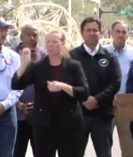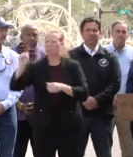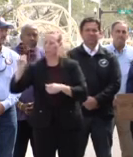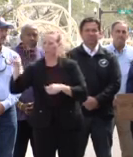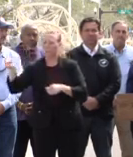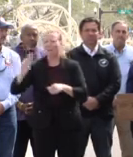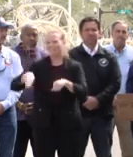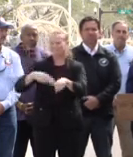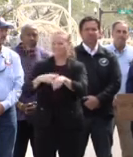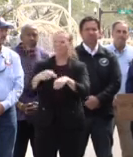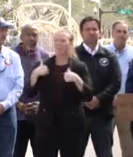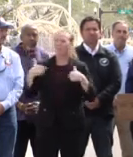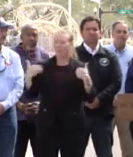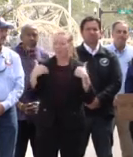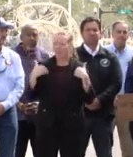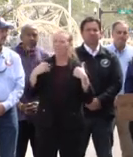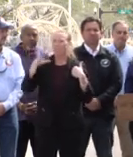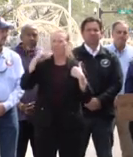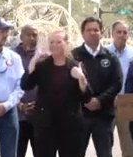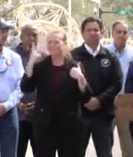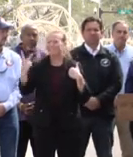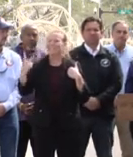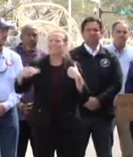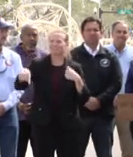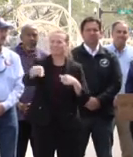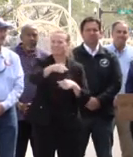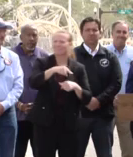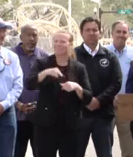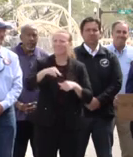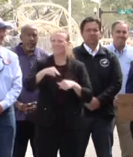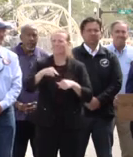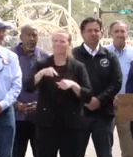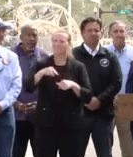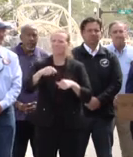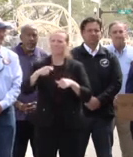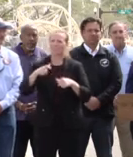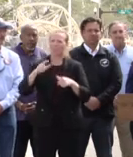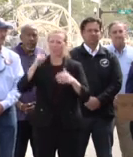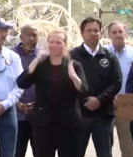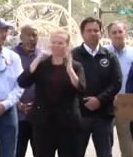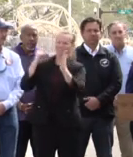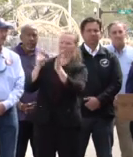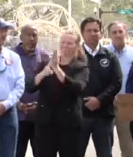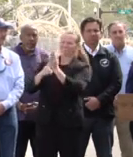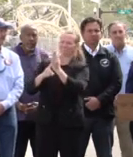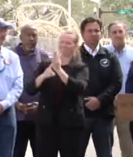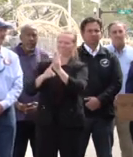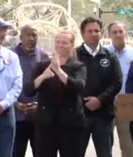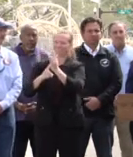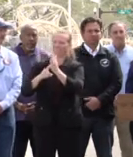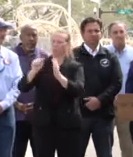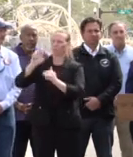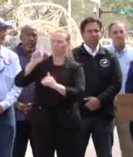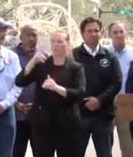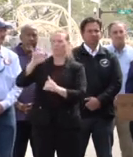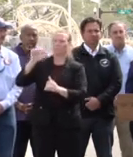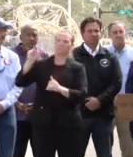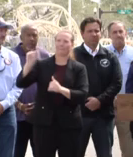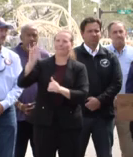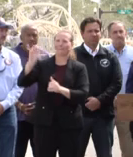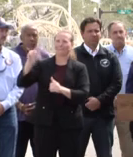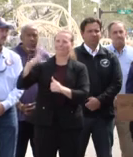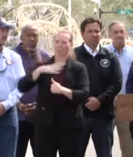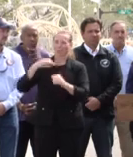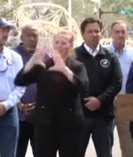them, you will see them at our very iconic Tropicana Field that has a bit of a different look these days, but we will have about